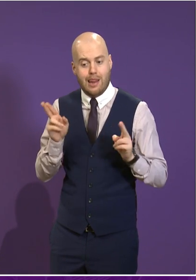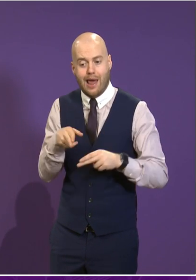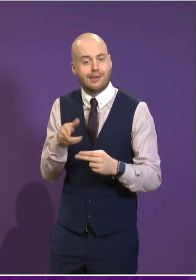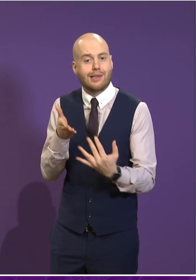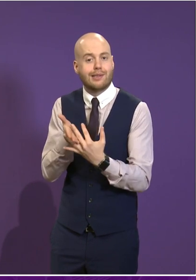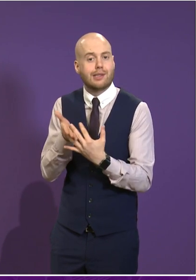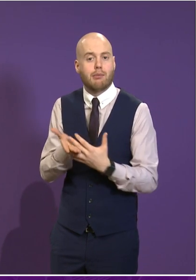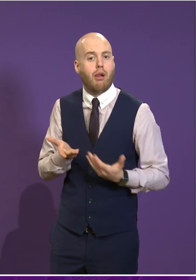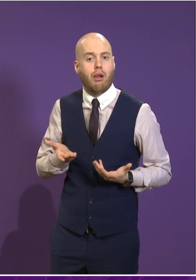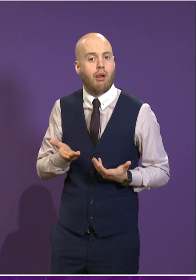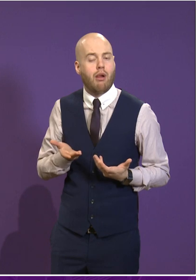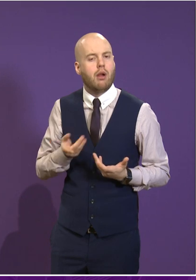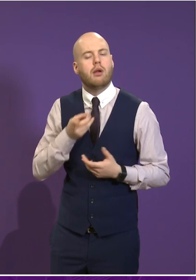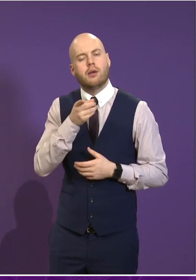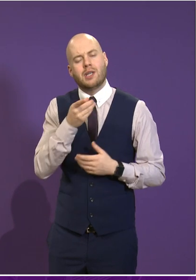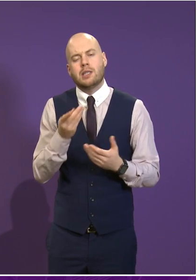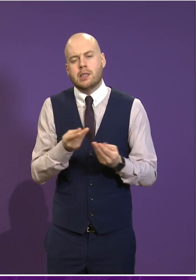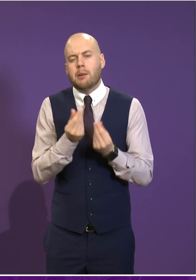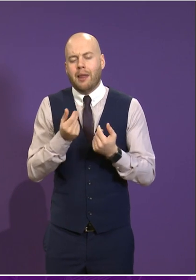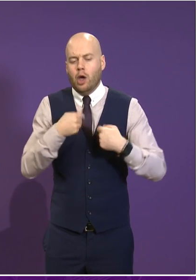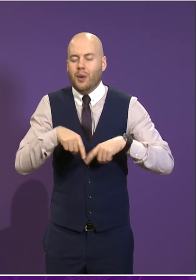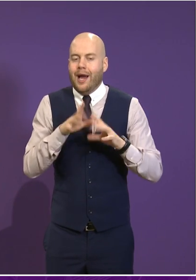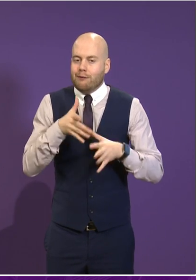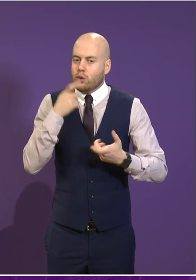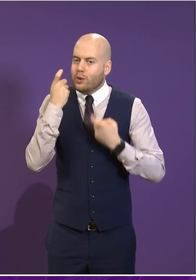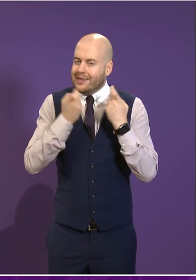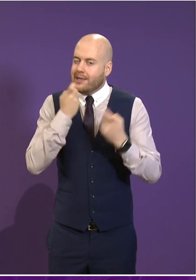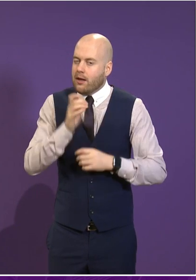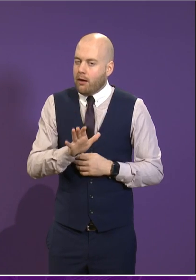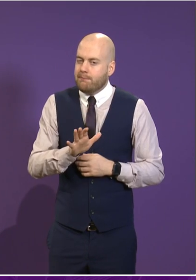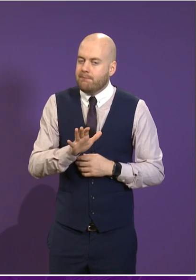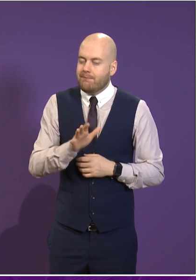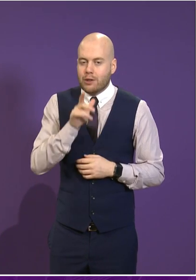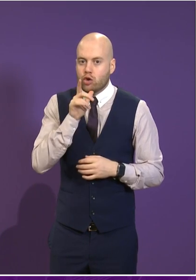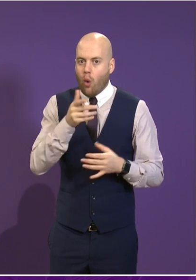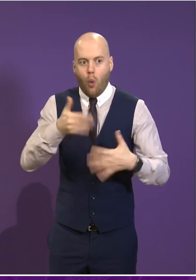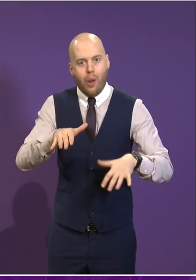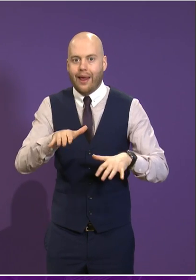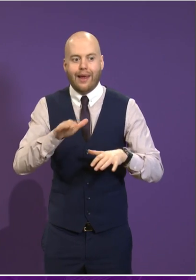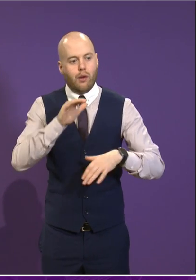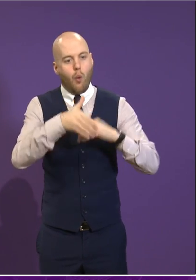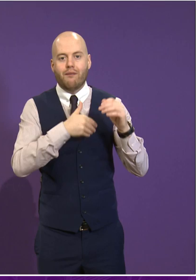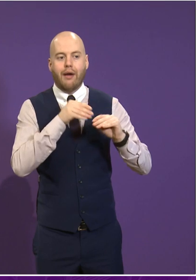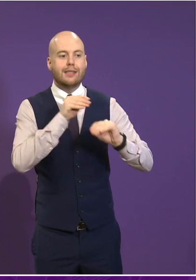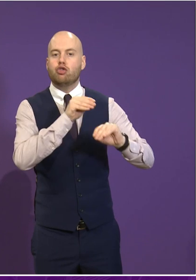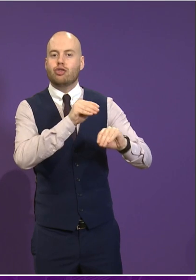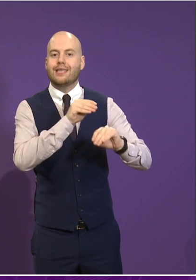do need to consider how, it isn't just about that tutorial room, it's about the student union and all the other